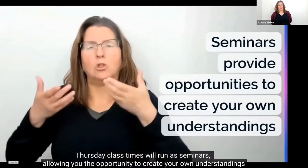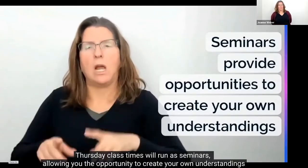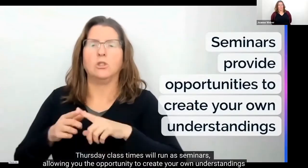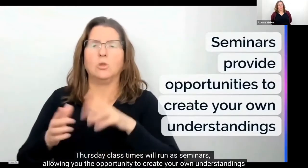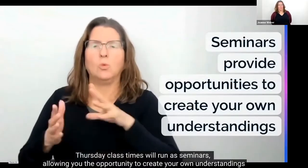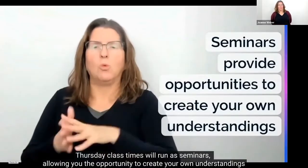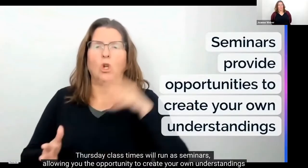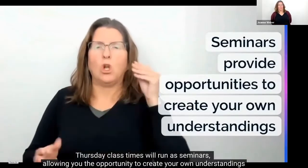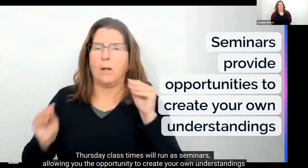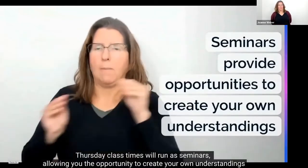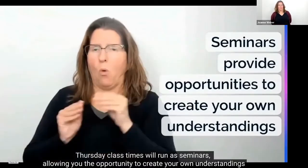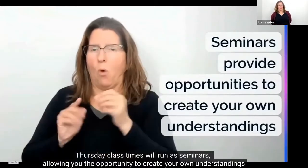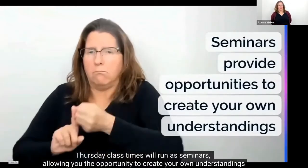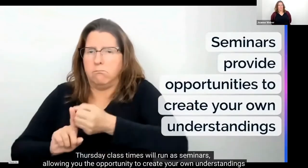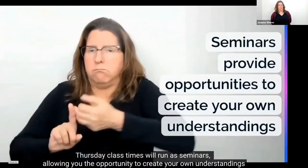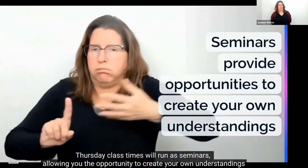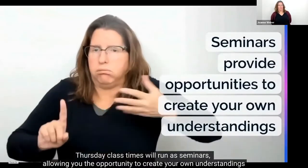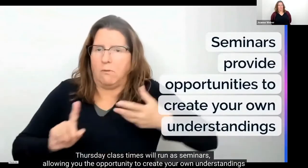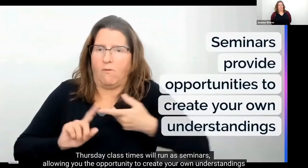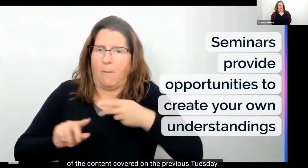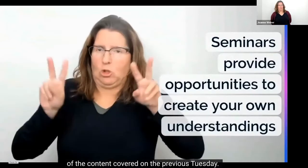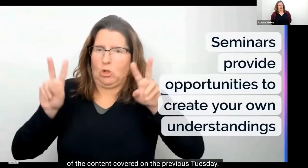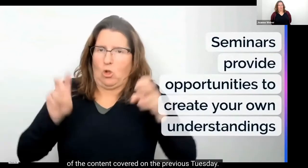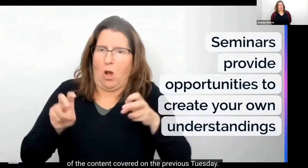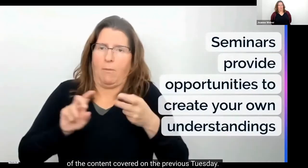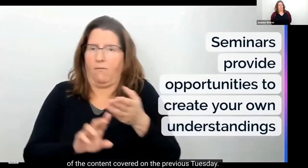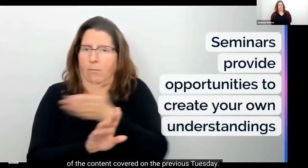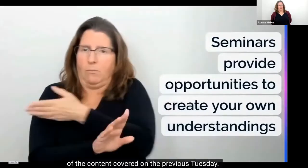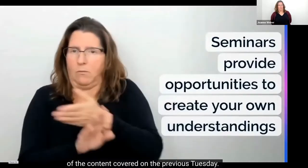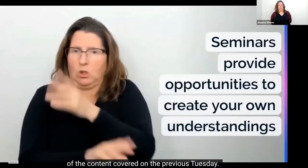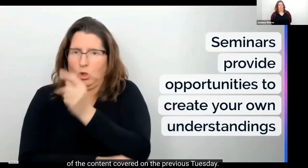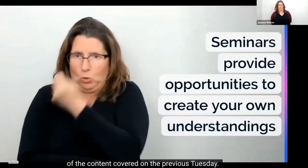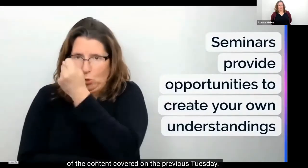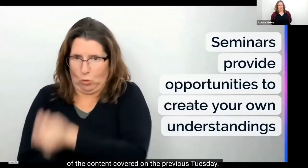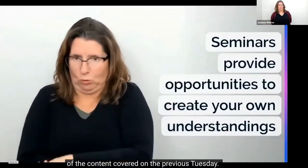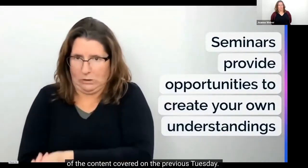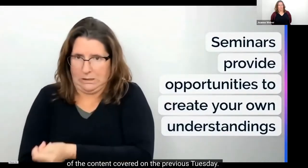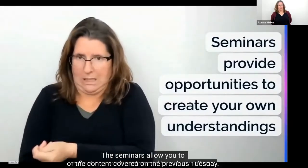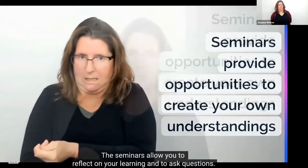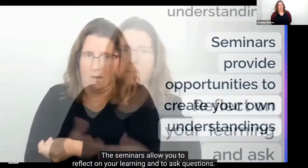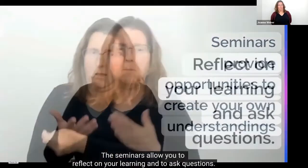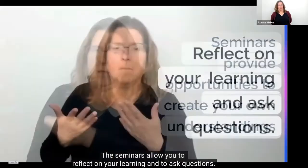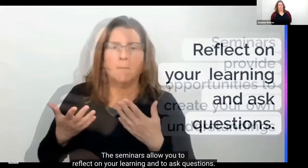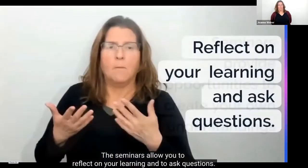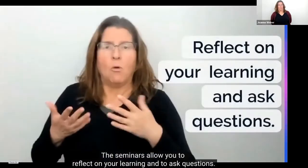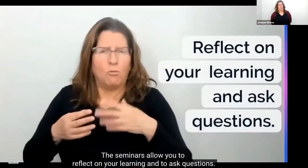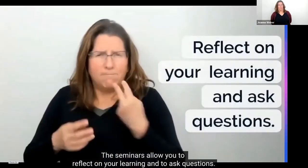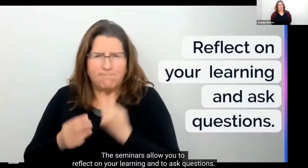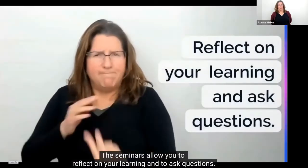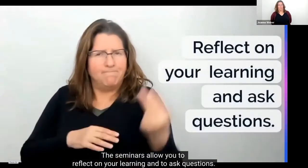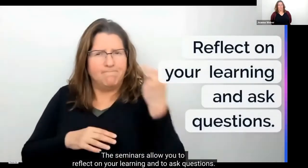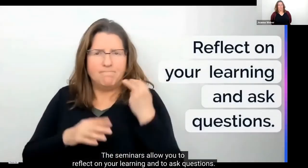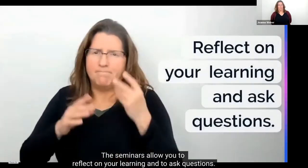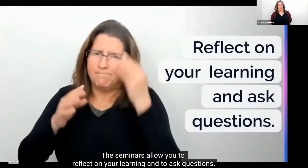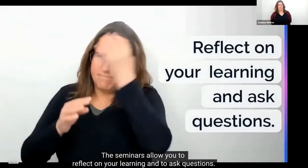allowing you the opportunity to create your own understandings of the content covered on the previous Tuesday.